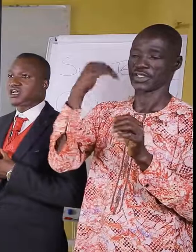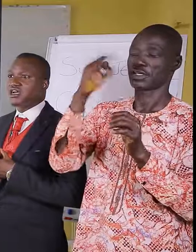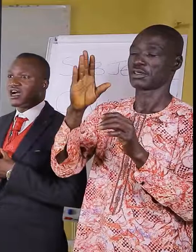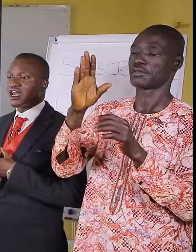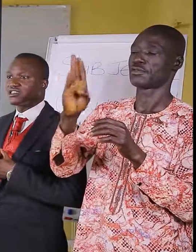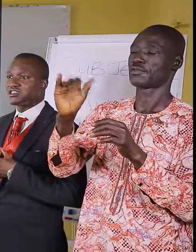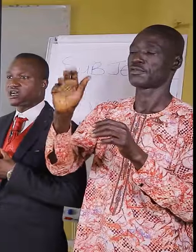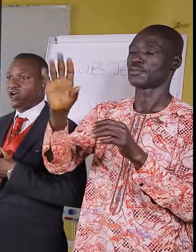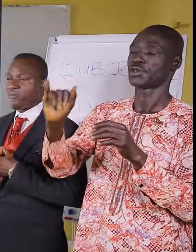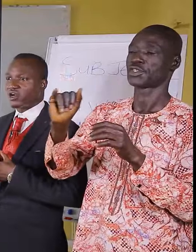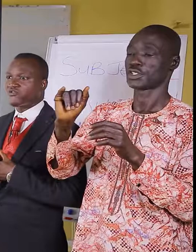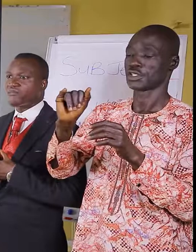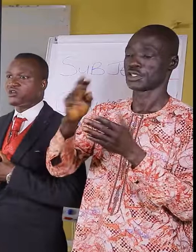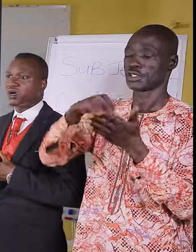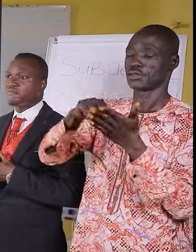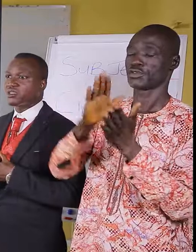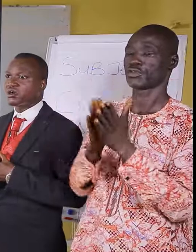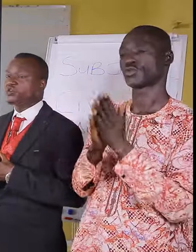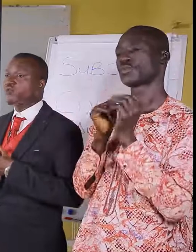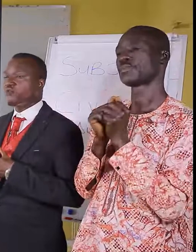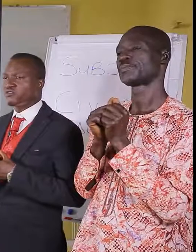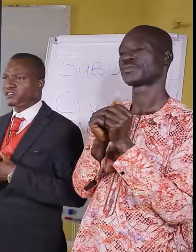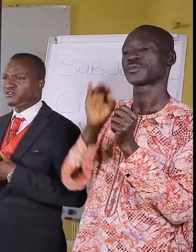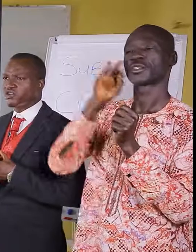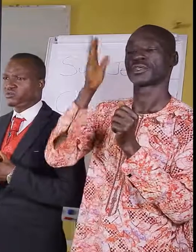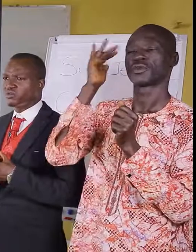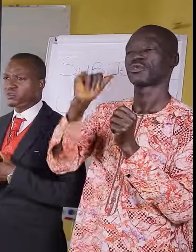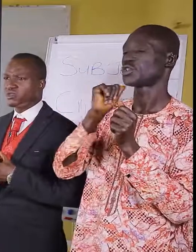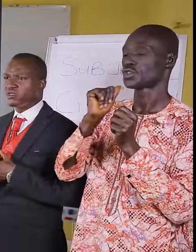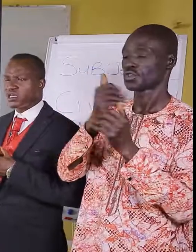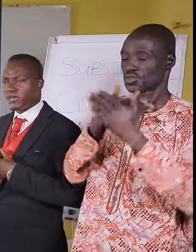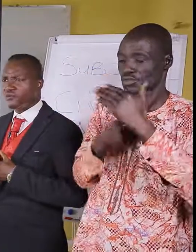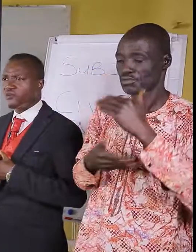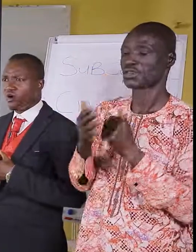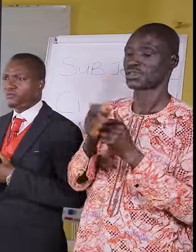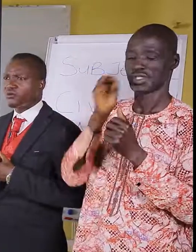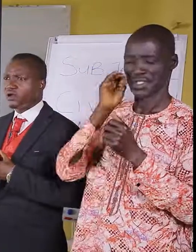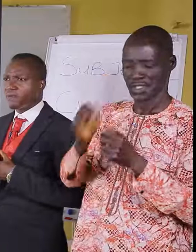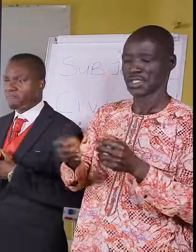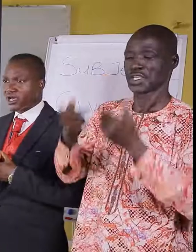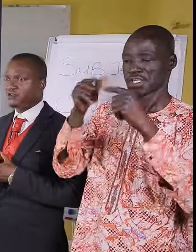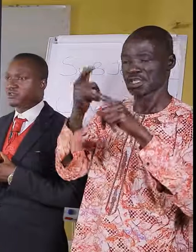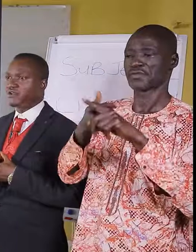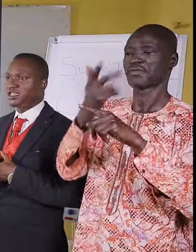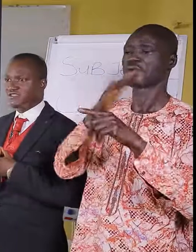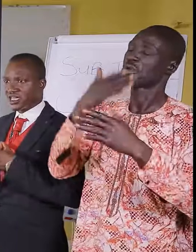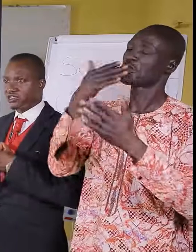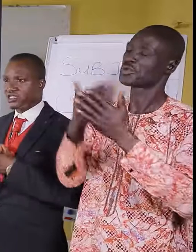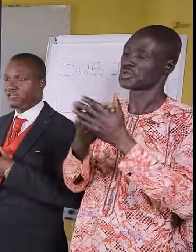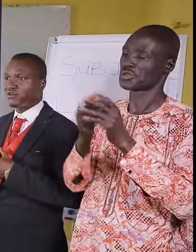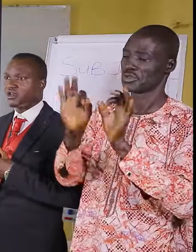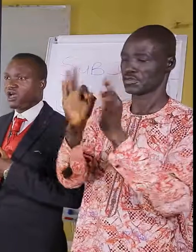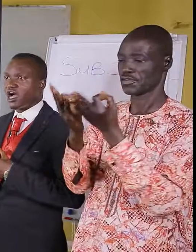that Alhaji Sir Abubakar Tafawa Balewa was not born with a silver spoon, came from a humble background. His father